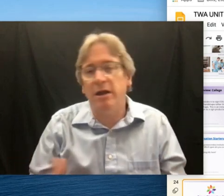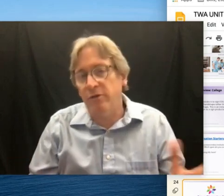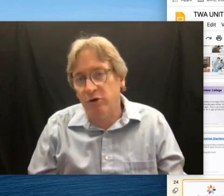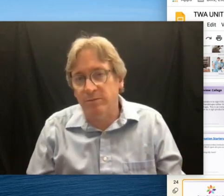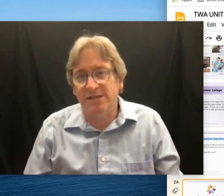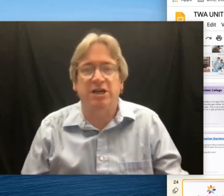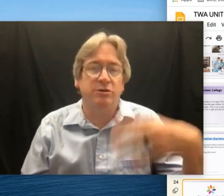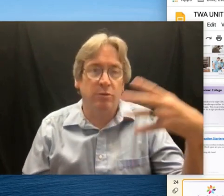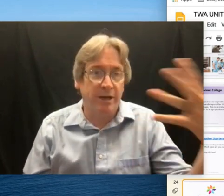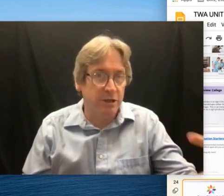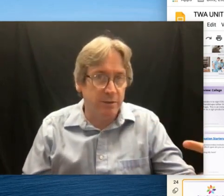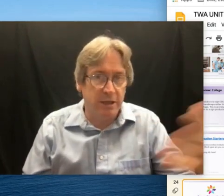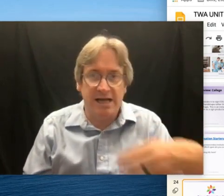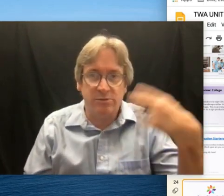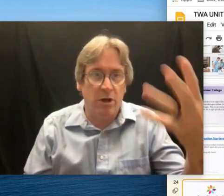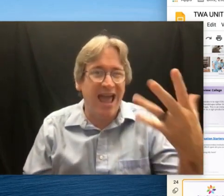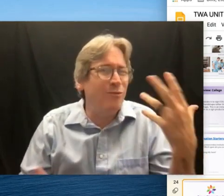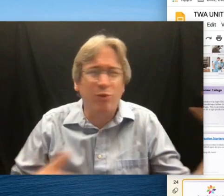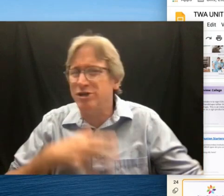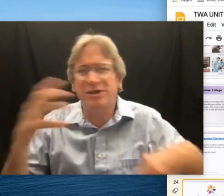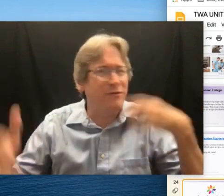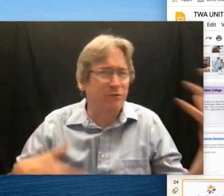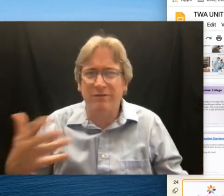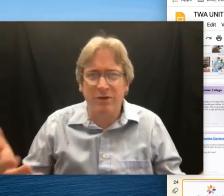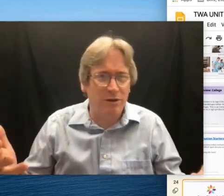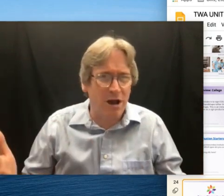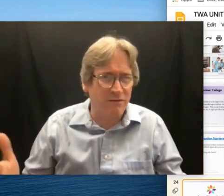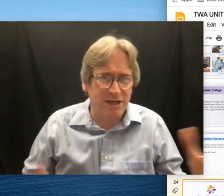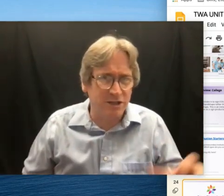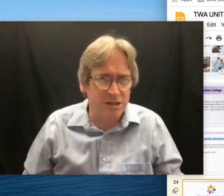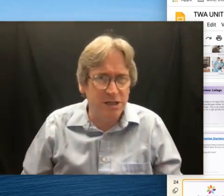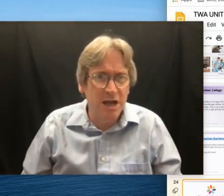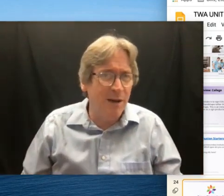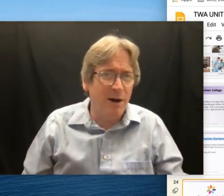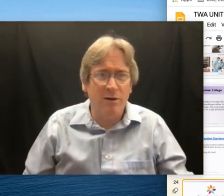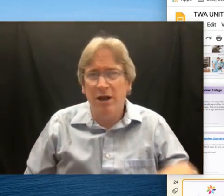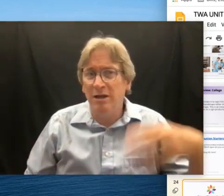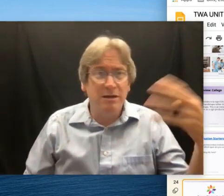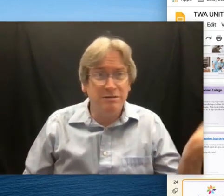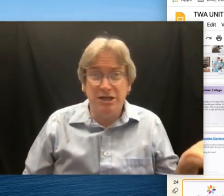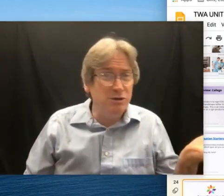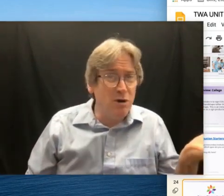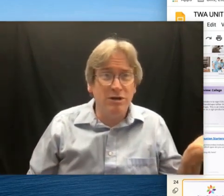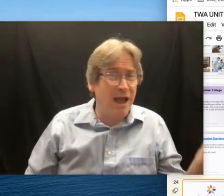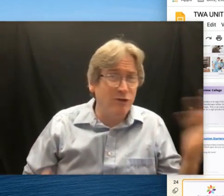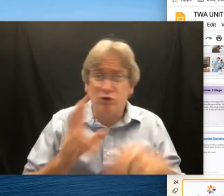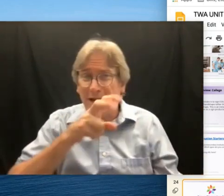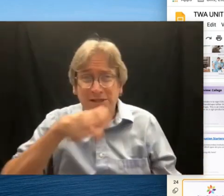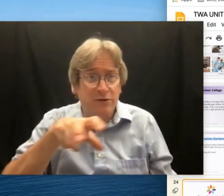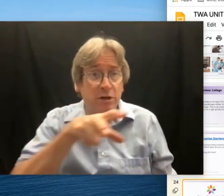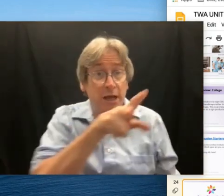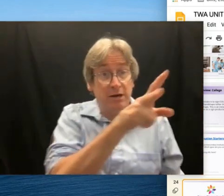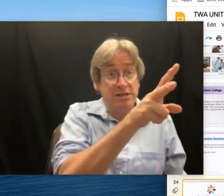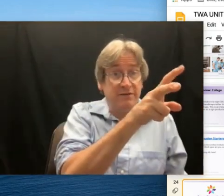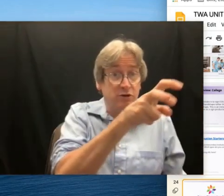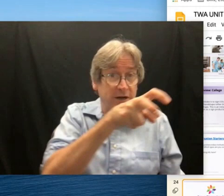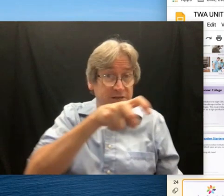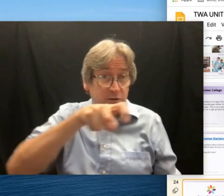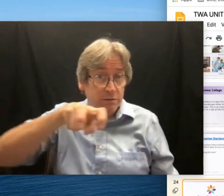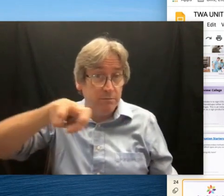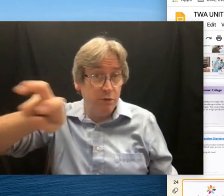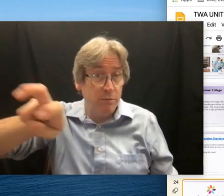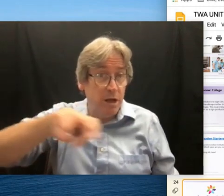And then another group discussion where we could do in class. And we're just going to free flow the conversations about, have you transferred? Here's a